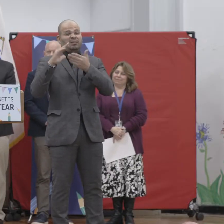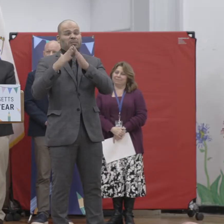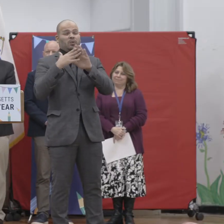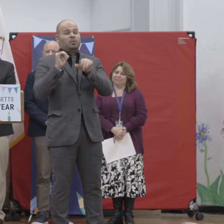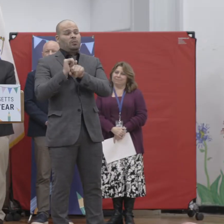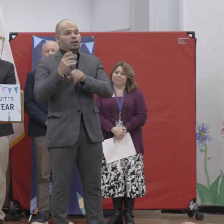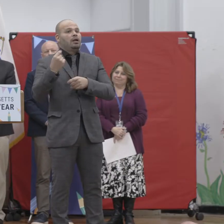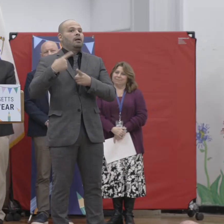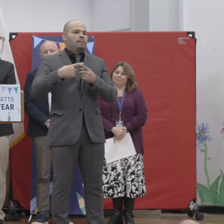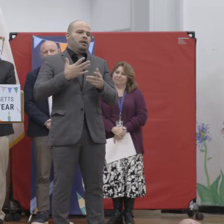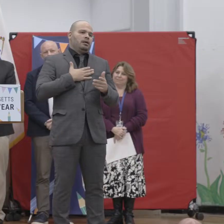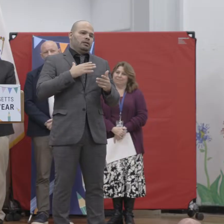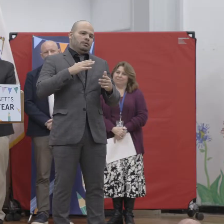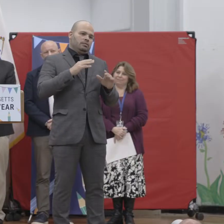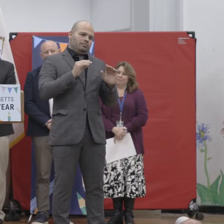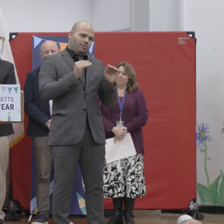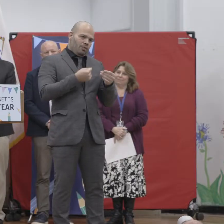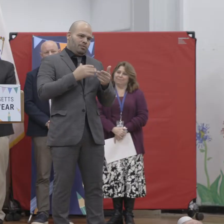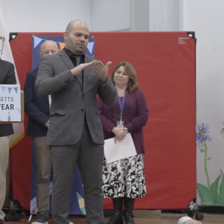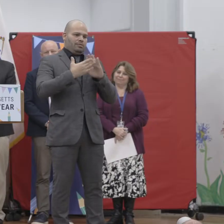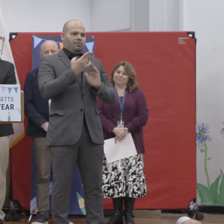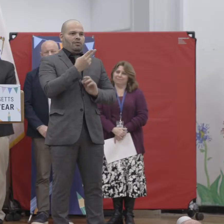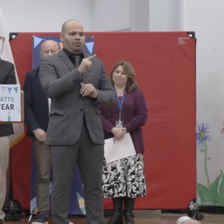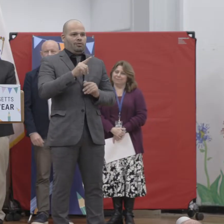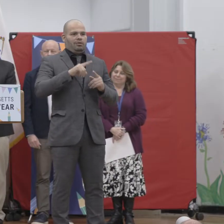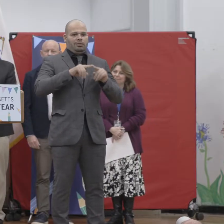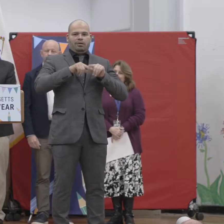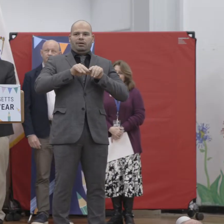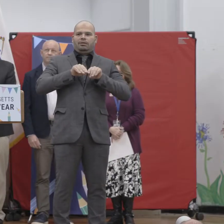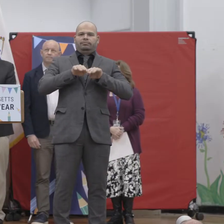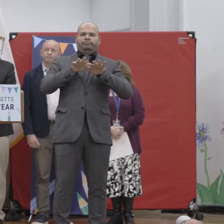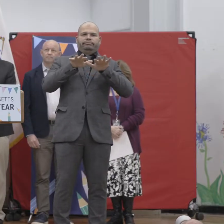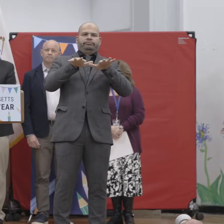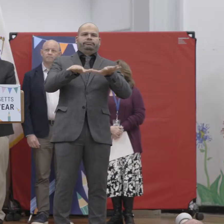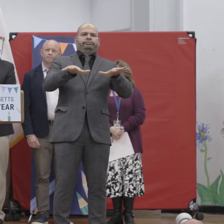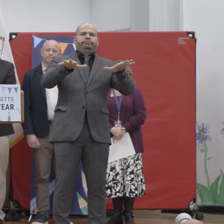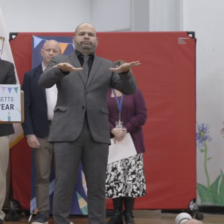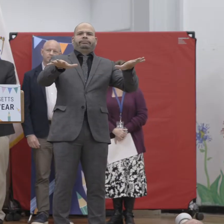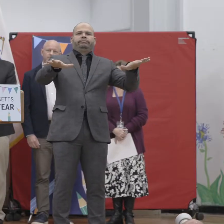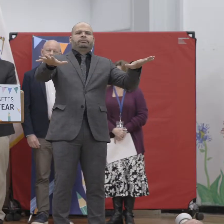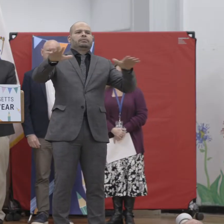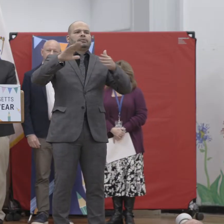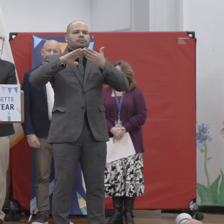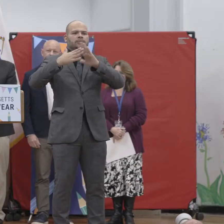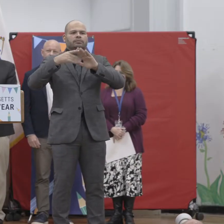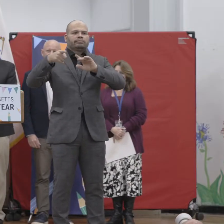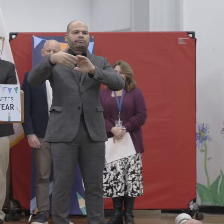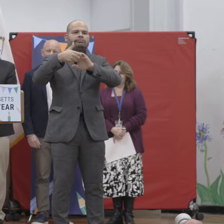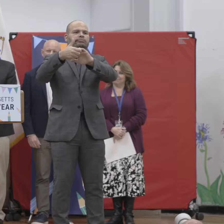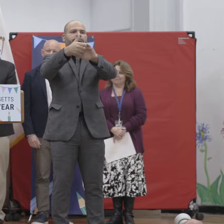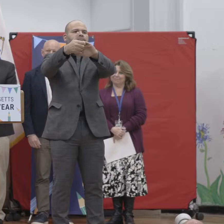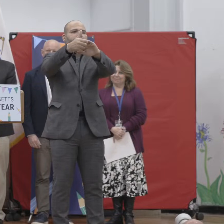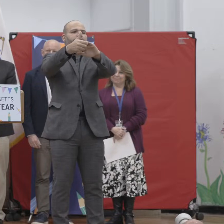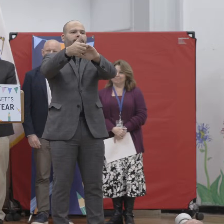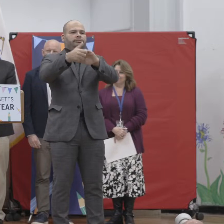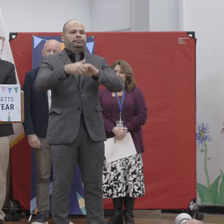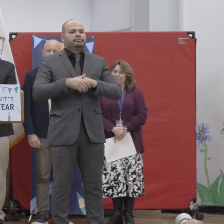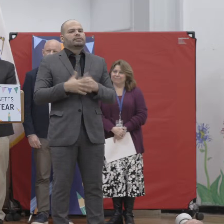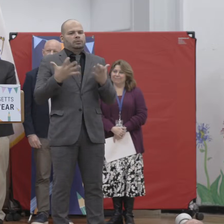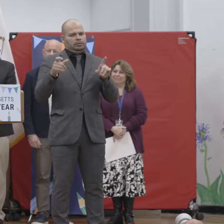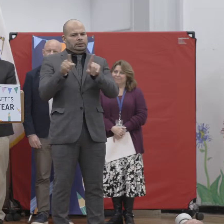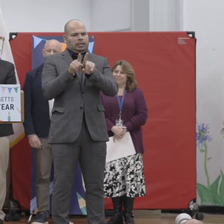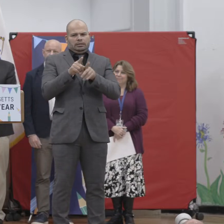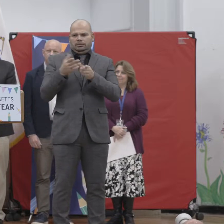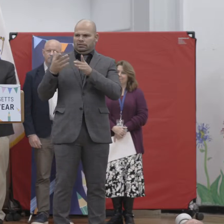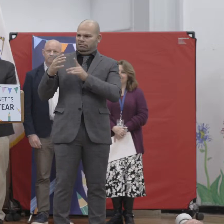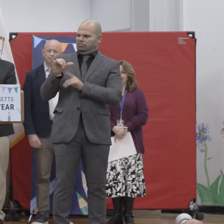the community. Well, Miss S really gets the Perry out of the Perry as well, because you're just as likely to find her and her